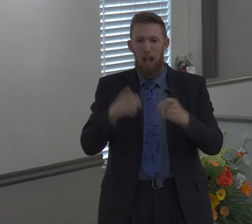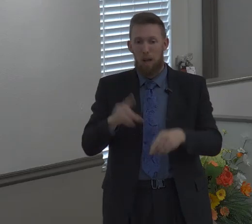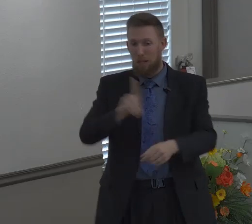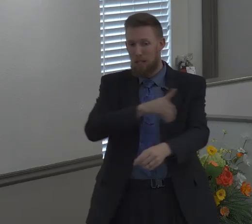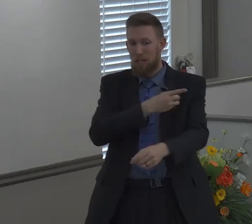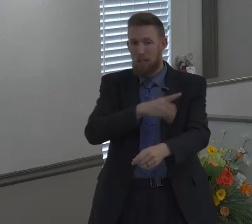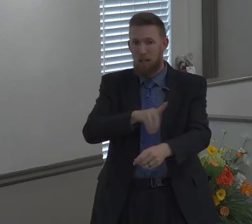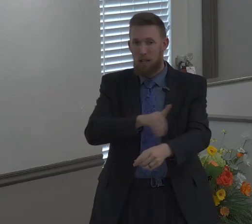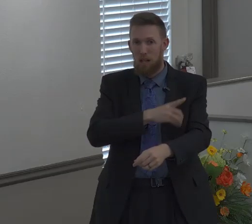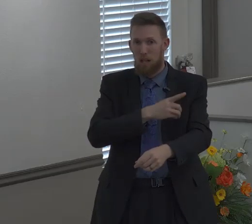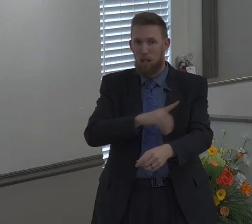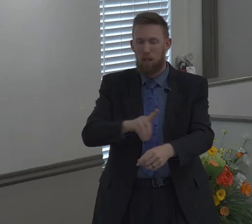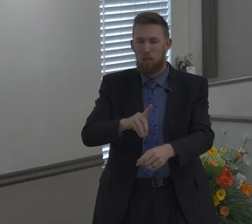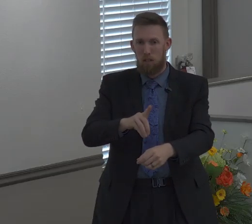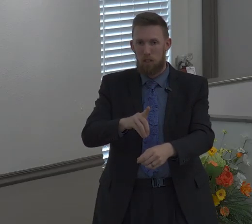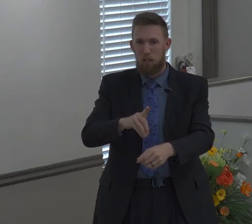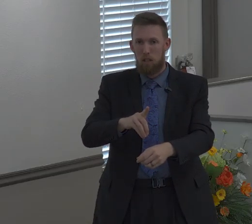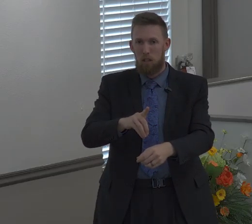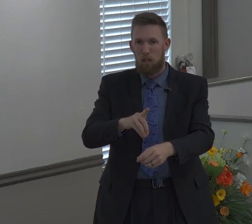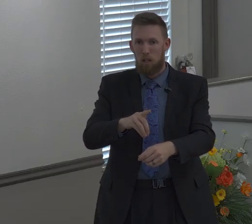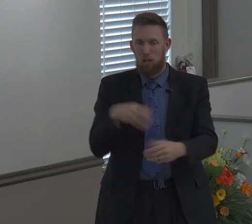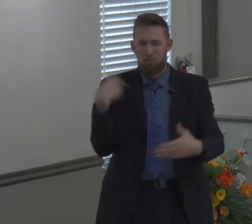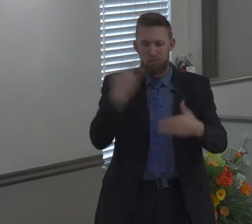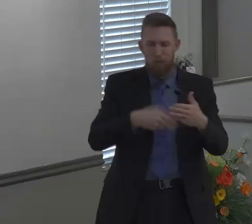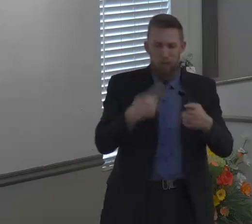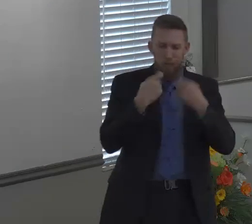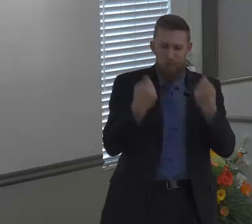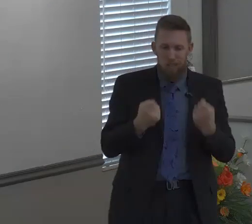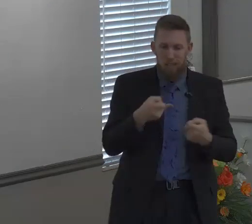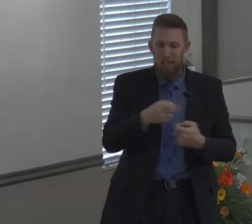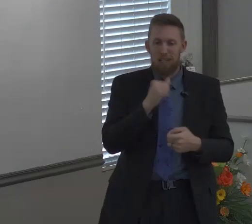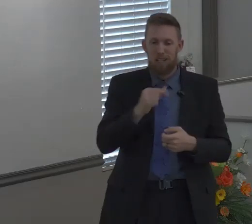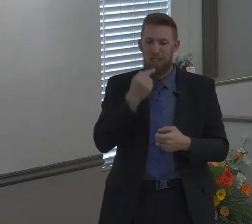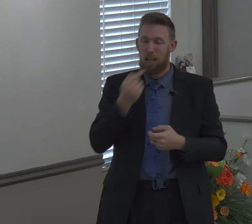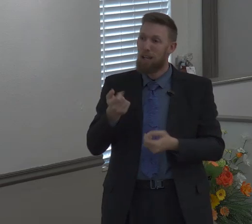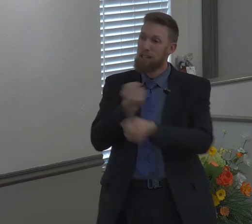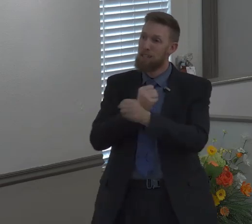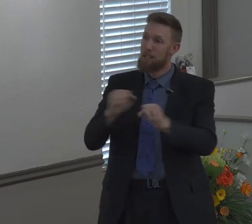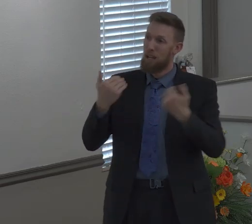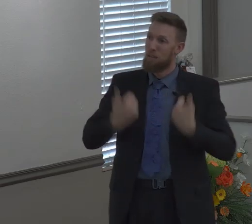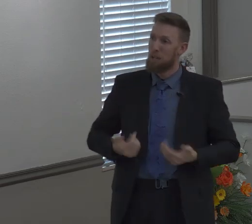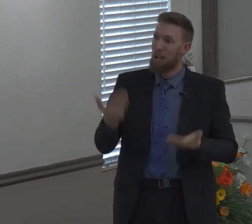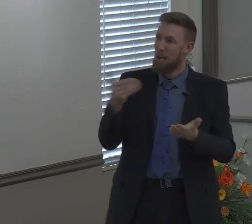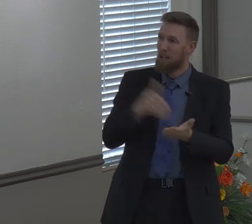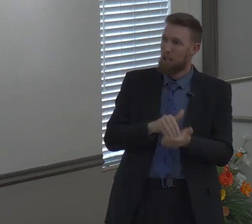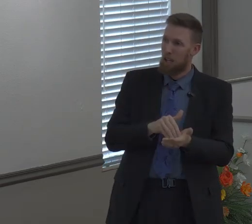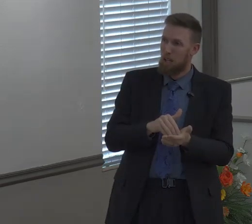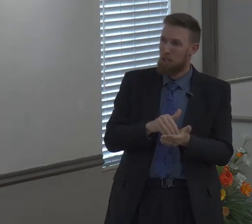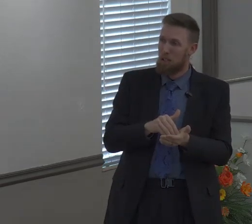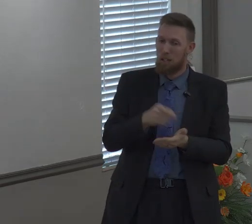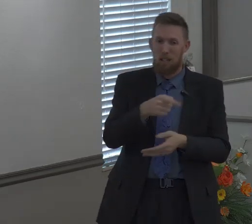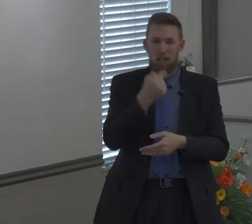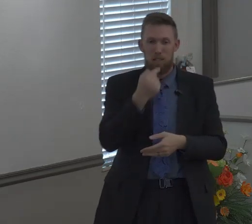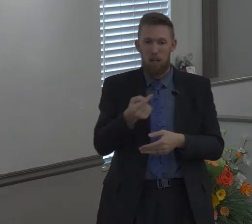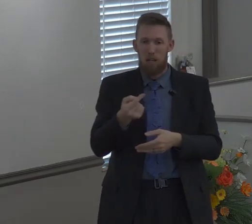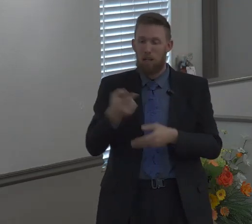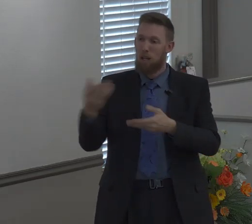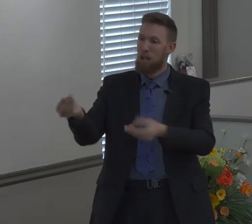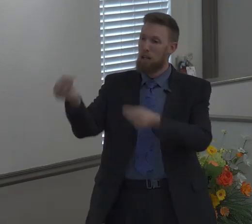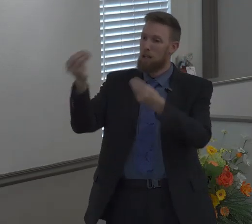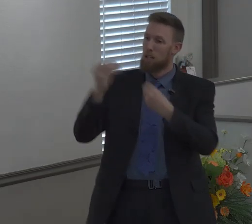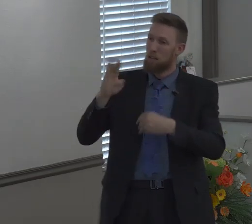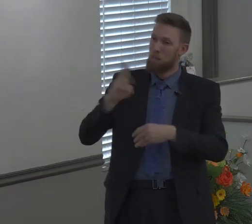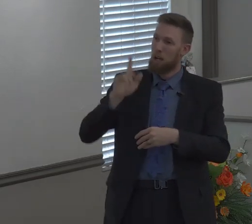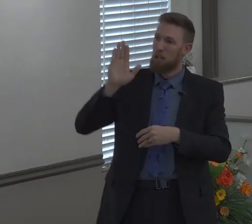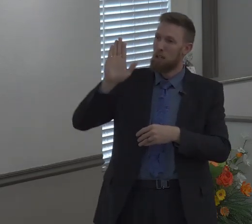When David fell in sin, he didn't say, "Lord, save me again." He said, "Restore unto me, Lord, the